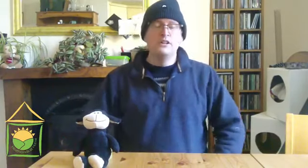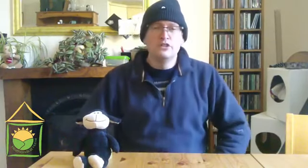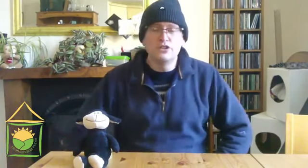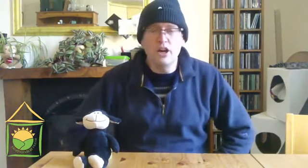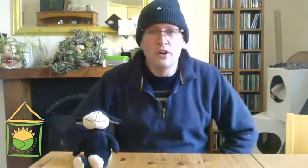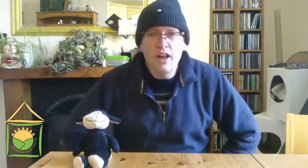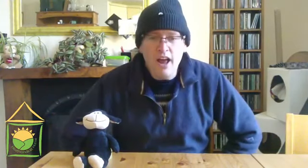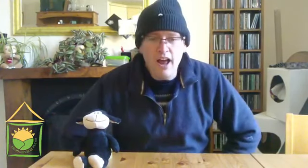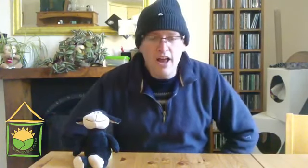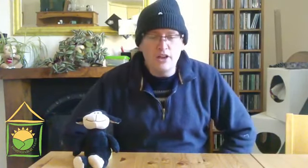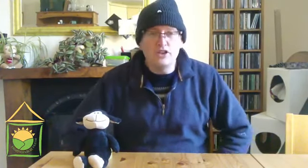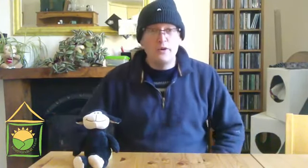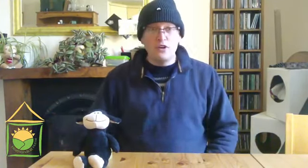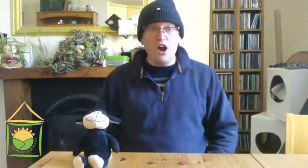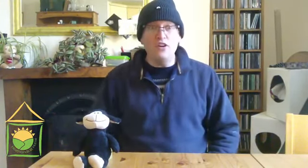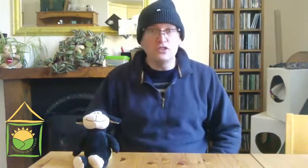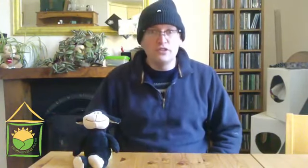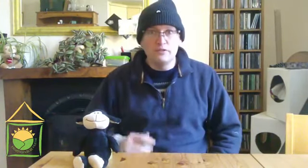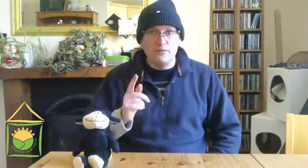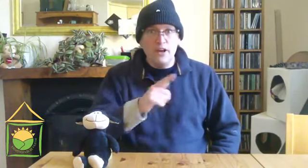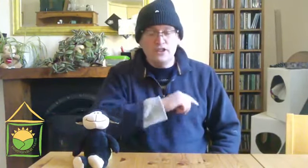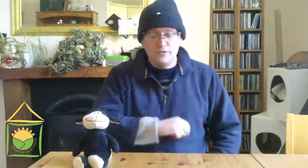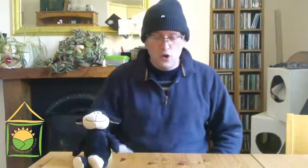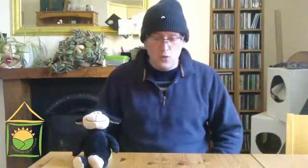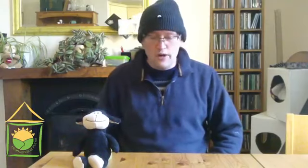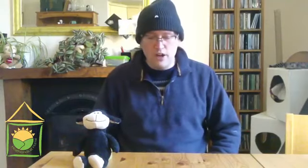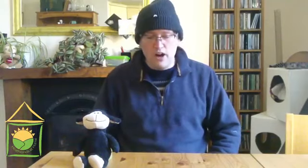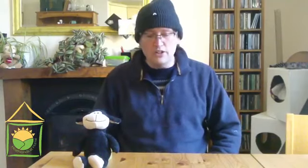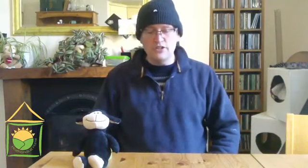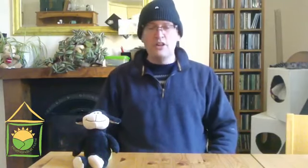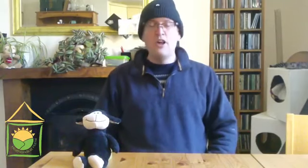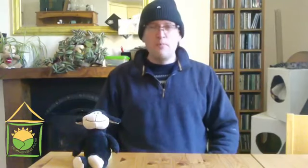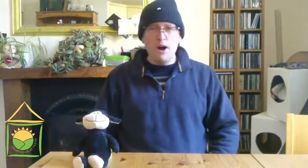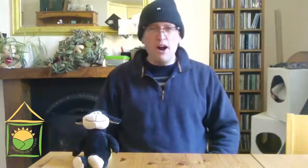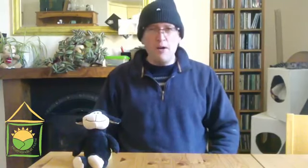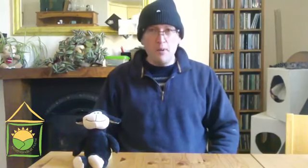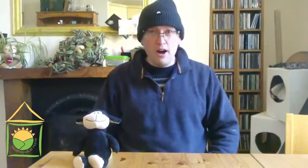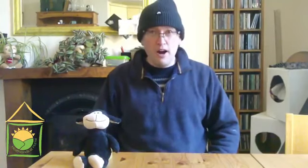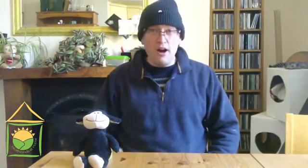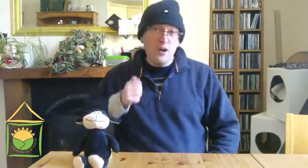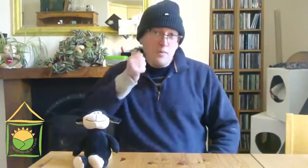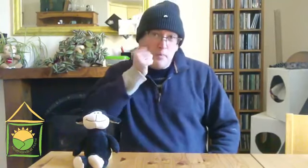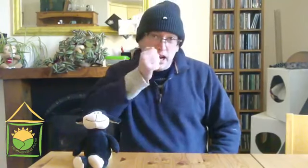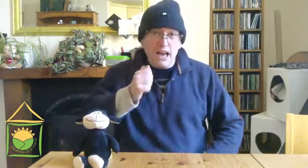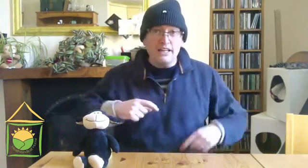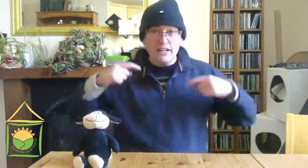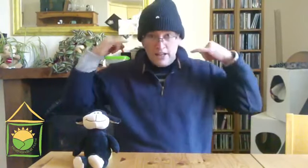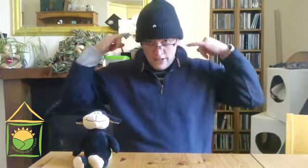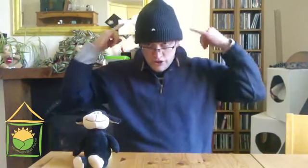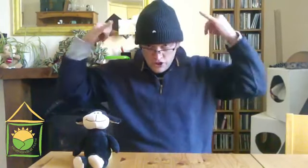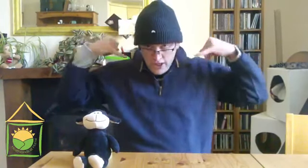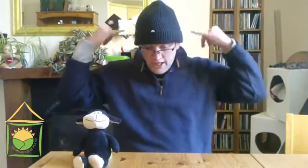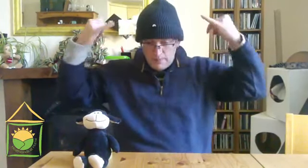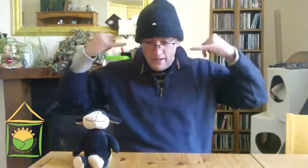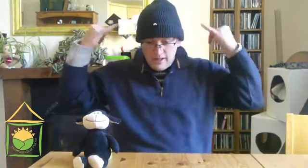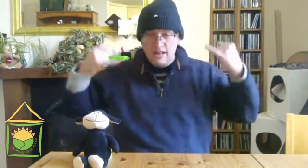So, so we've got, first of all, we've got bar, bar, black sheep,